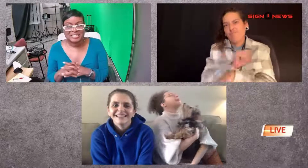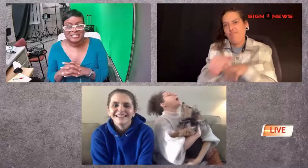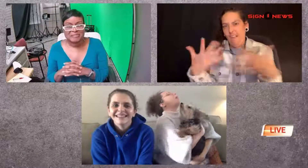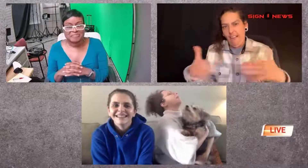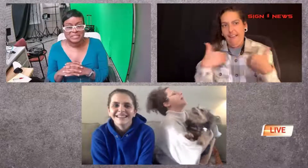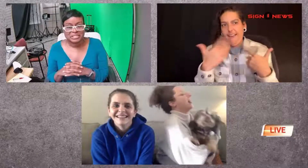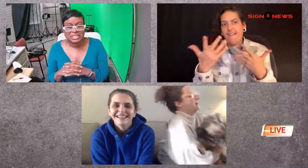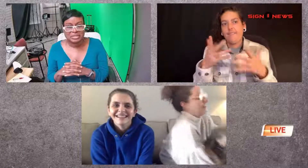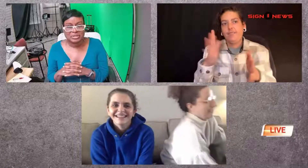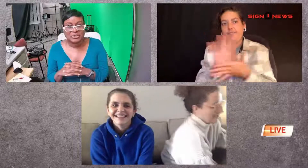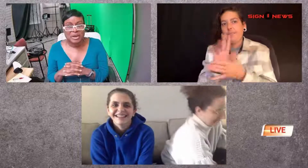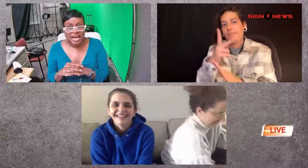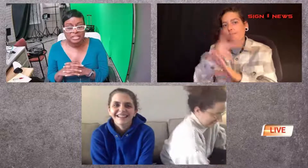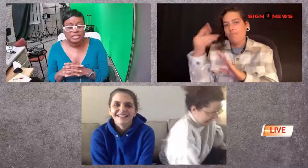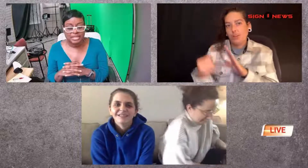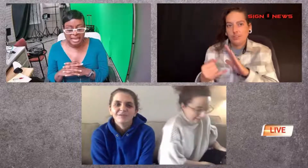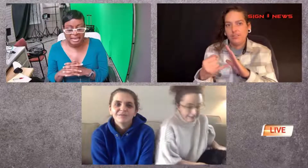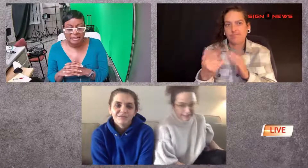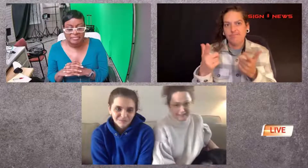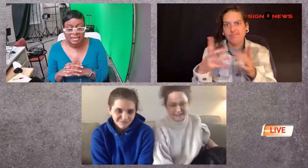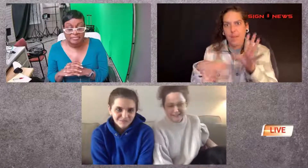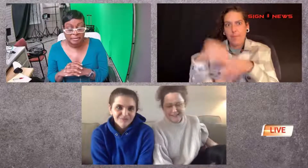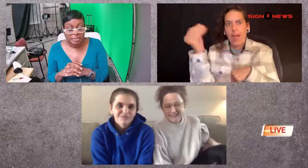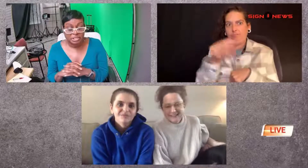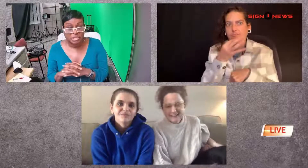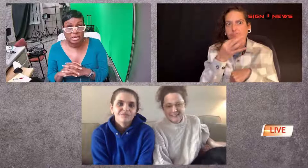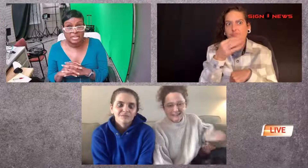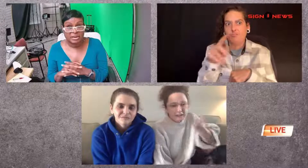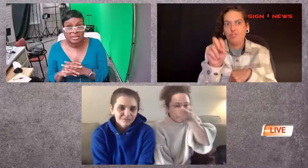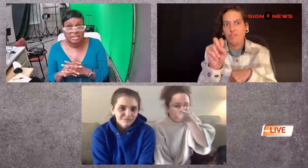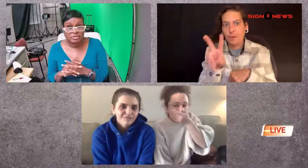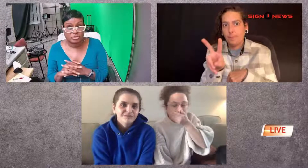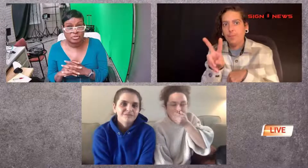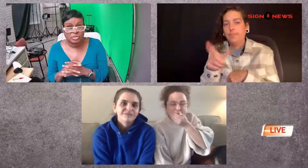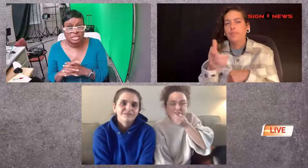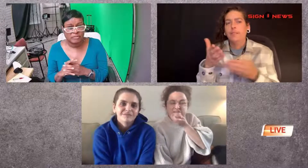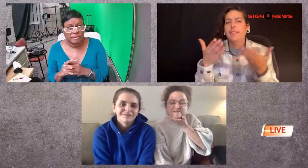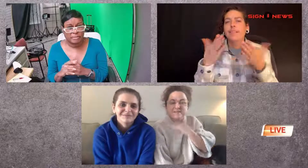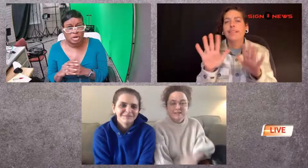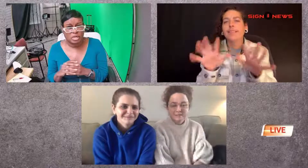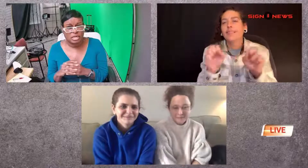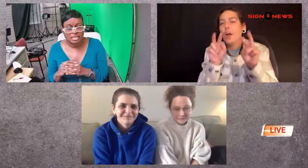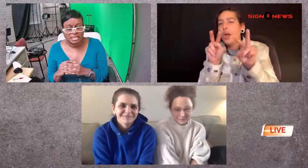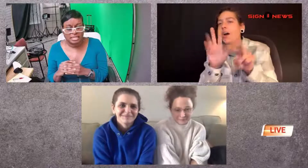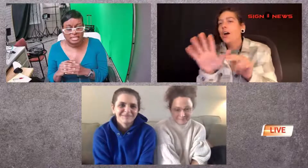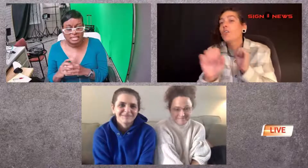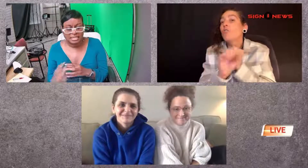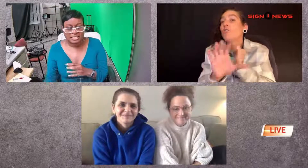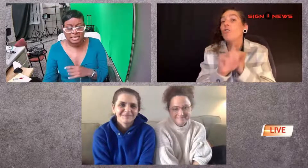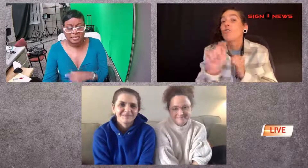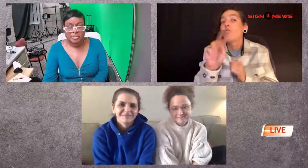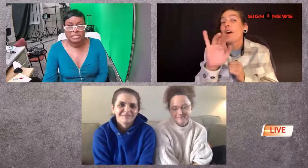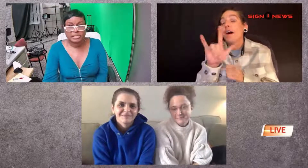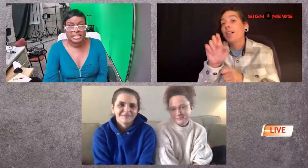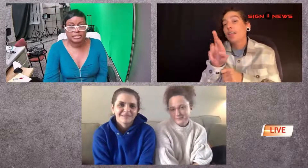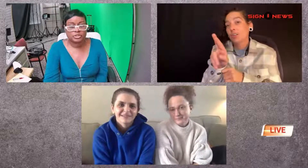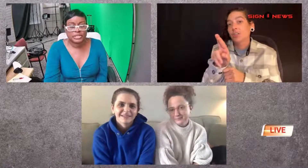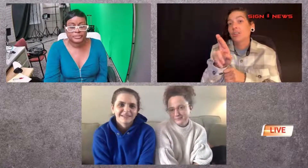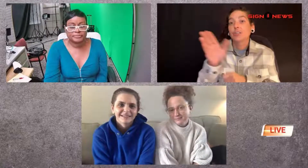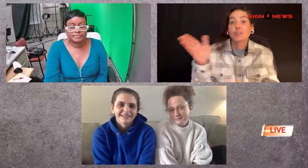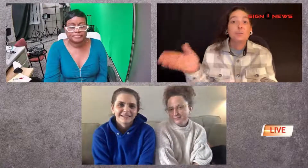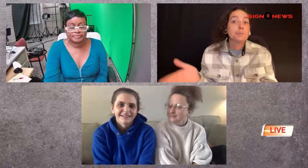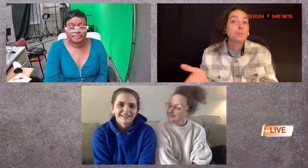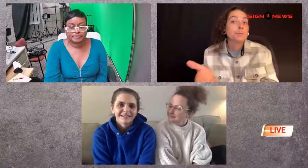All right. Michelle, you actually have a film project coming out soon in November. Let's take a moment to look at the